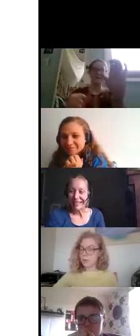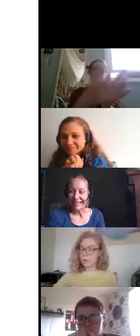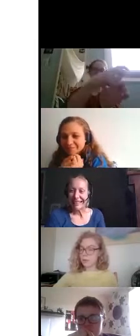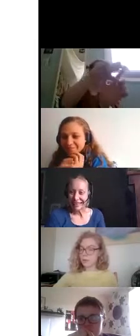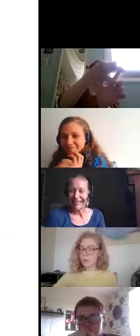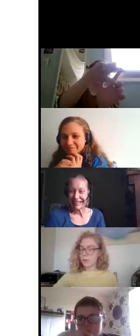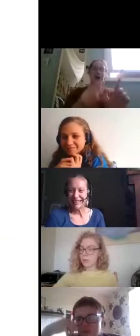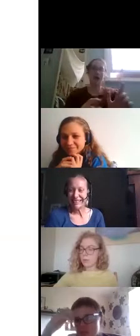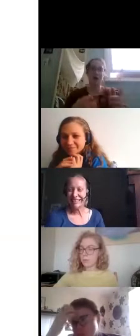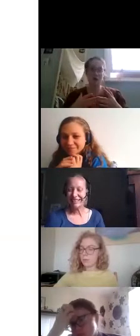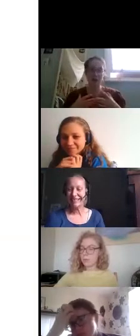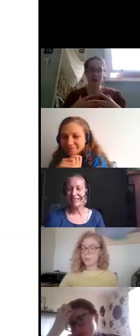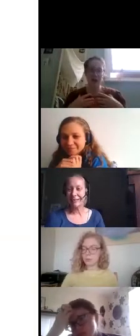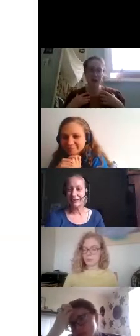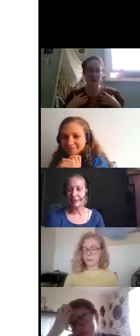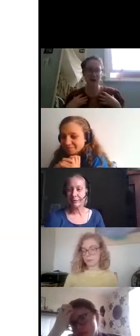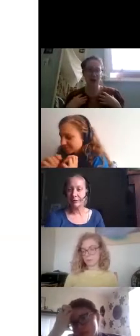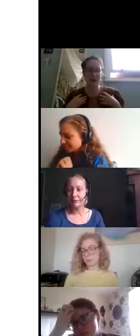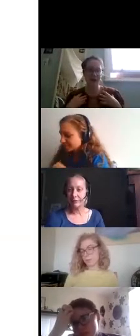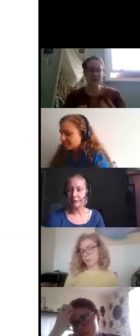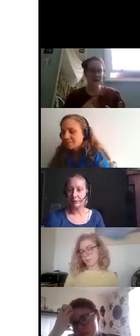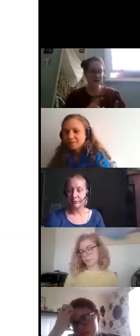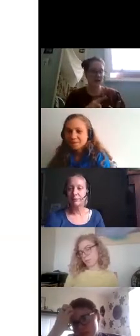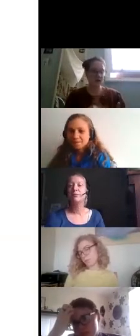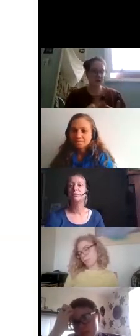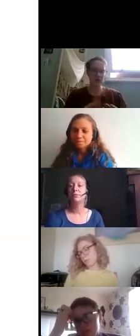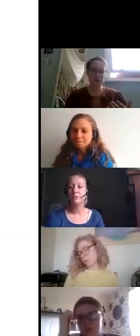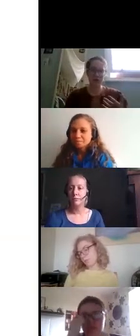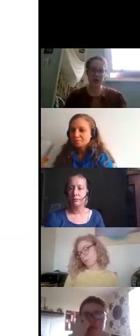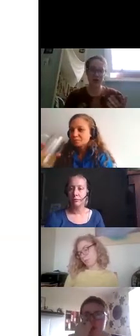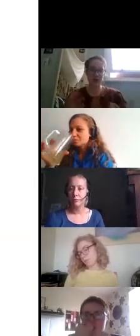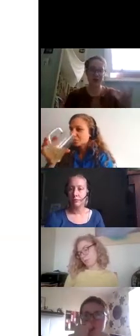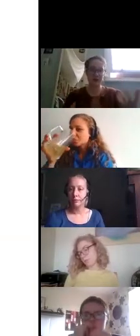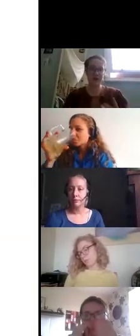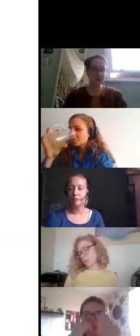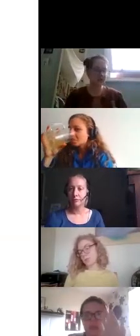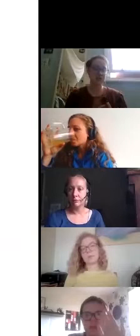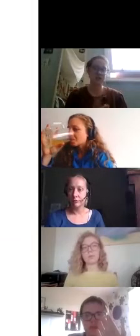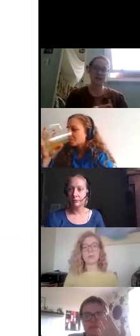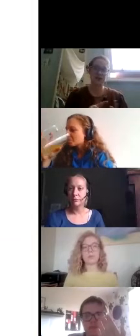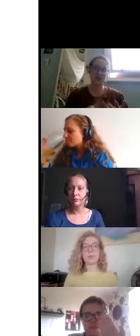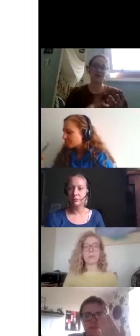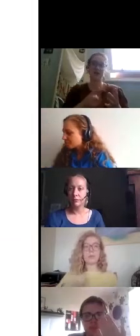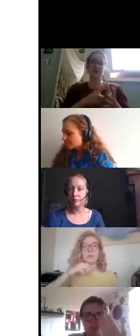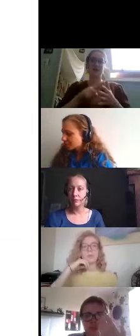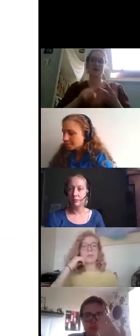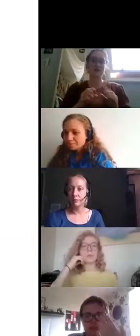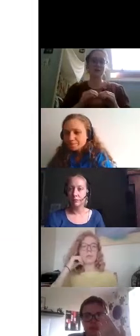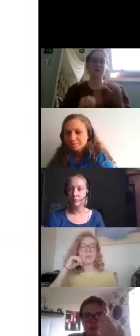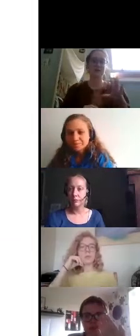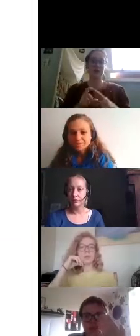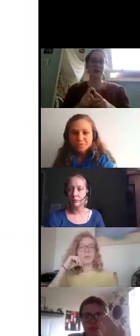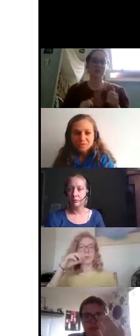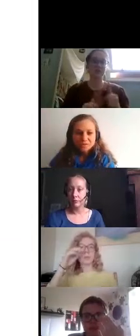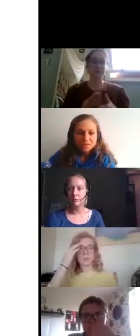B, like that. You're doing it like for yourself. So when you're doing it like in a conversation, you just be like,